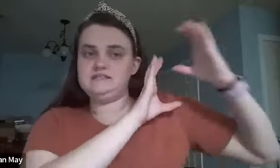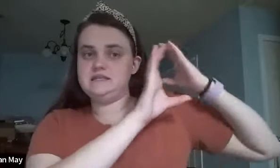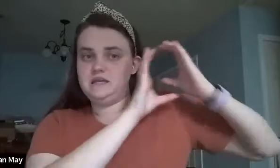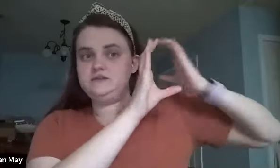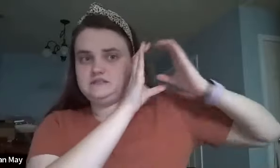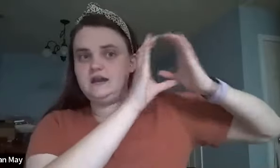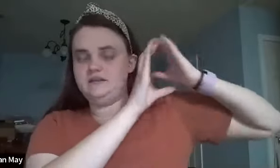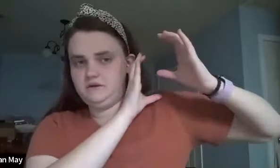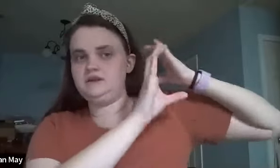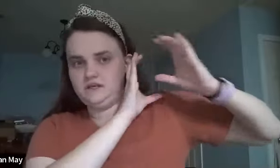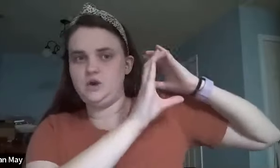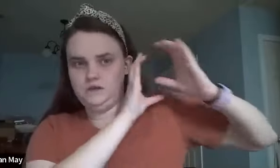it's in the side, like right here, like coconut.